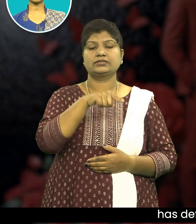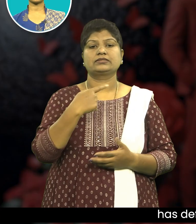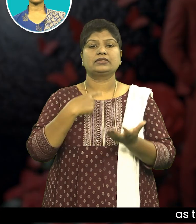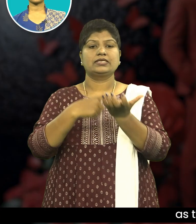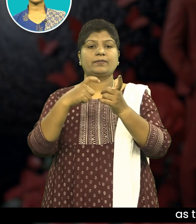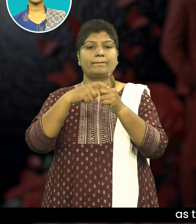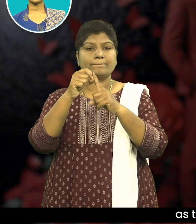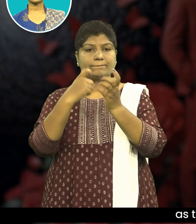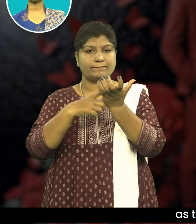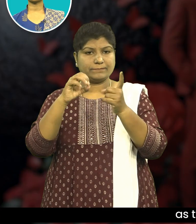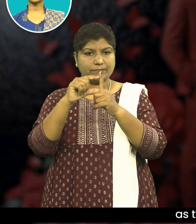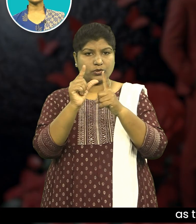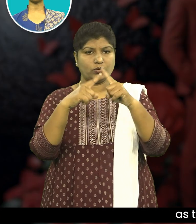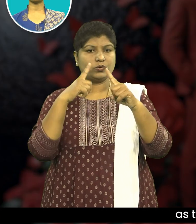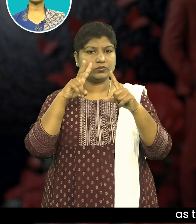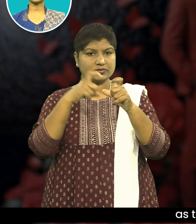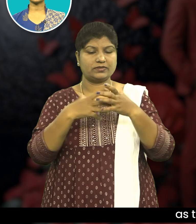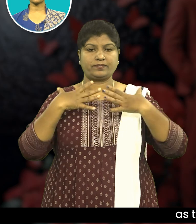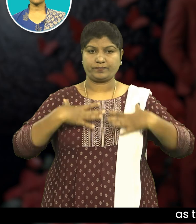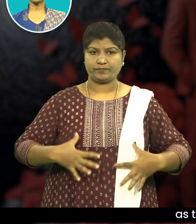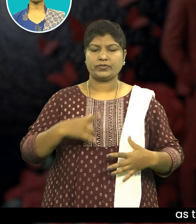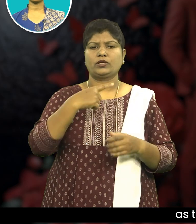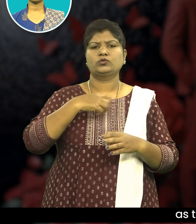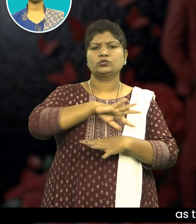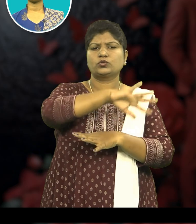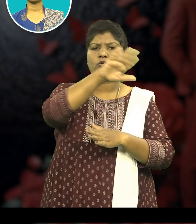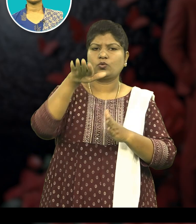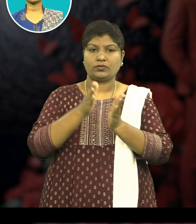health as the total well-being of